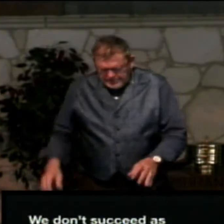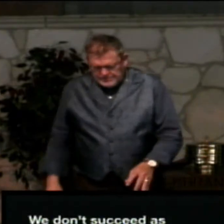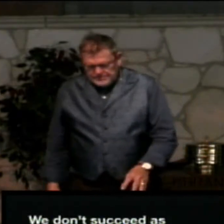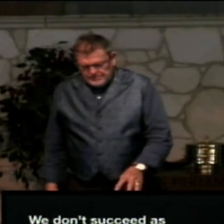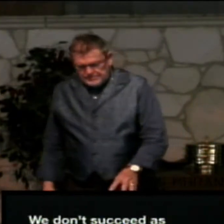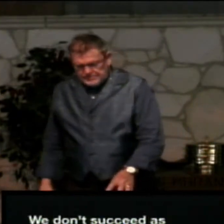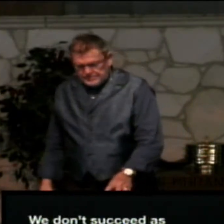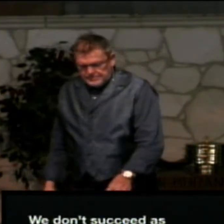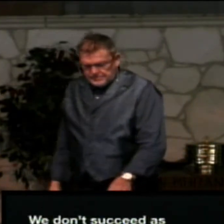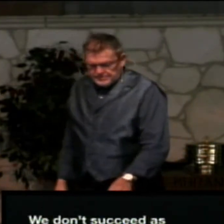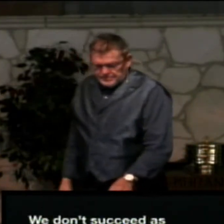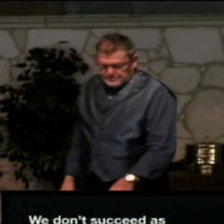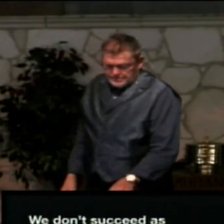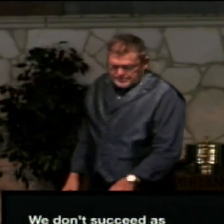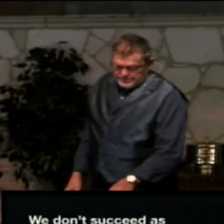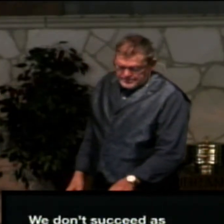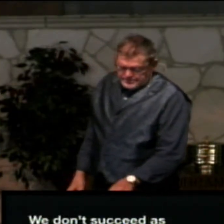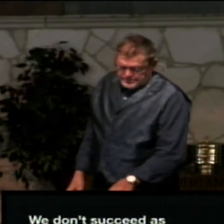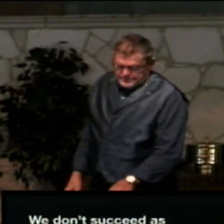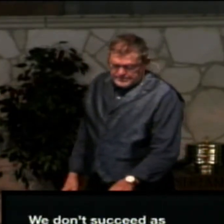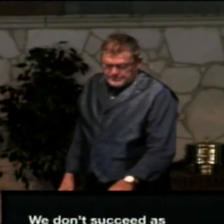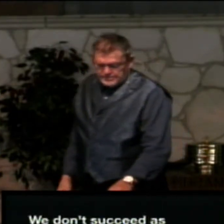do.